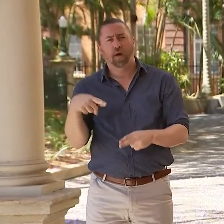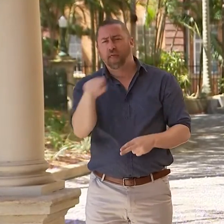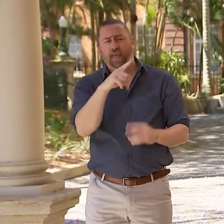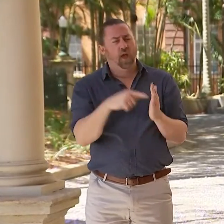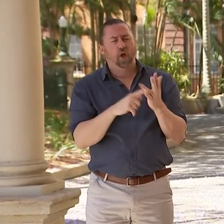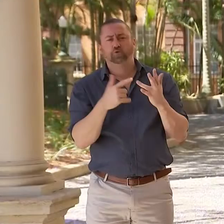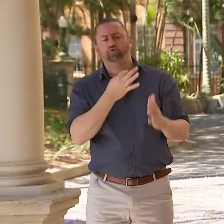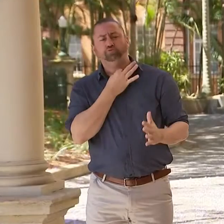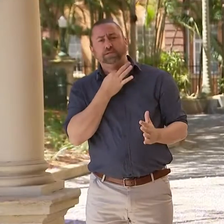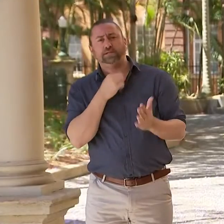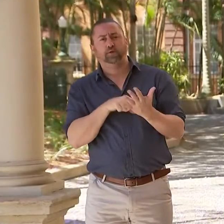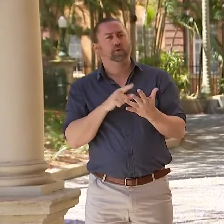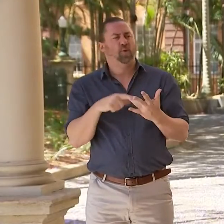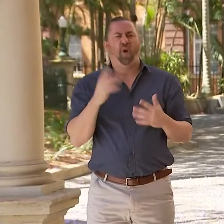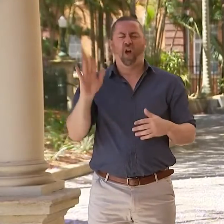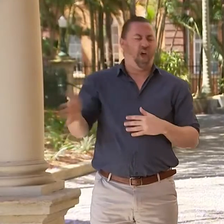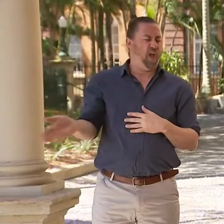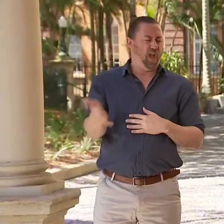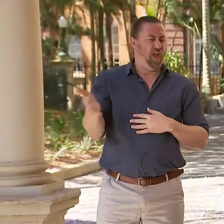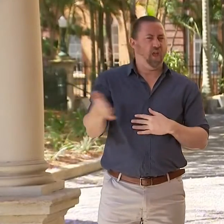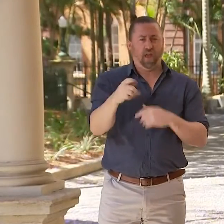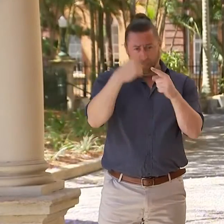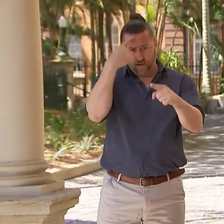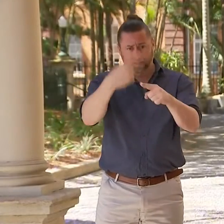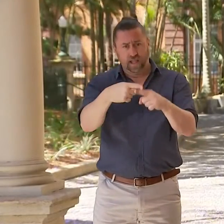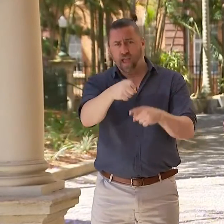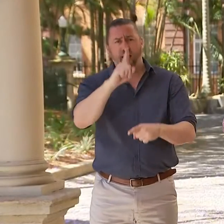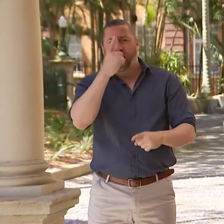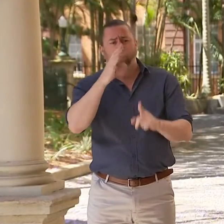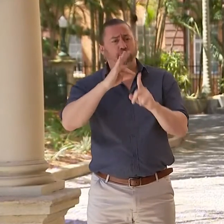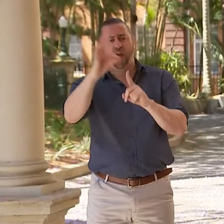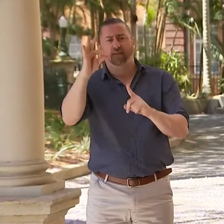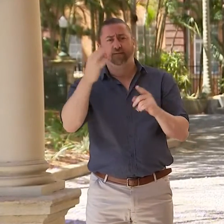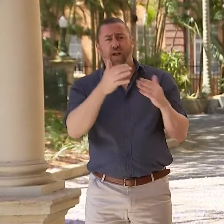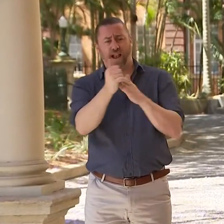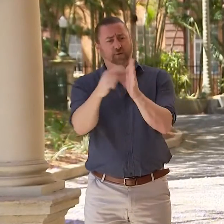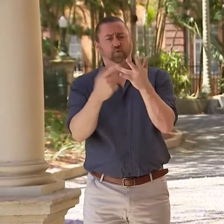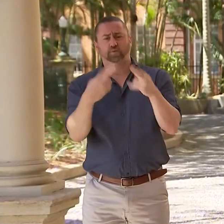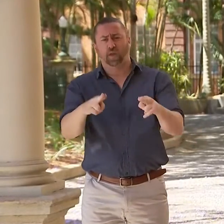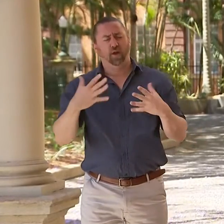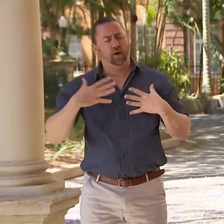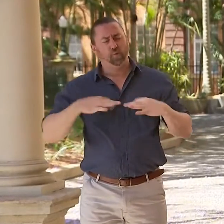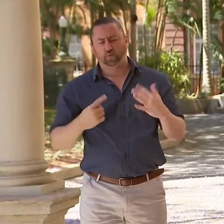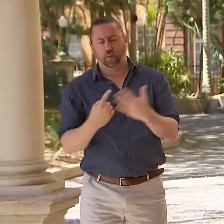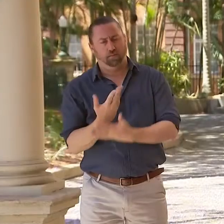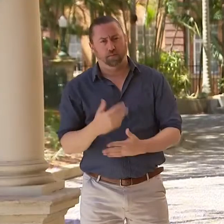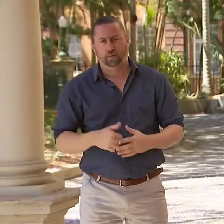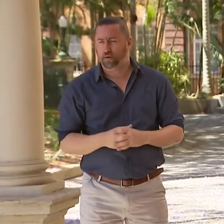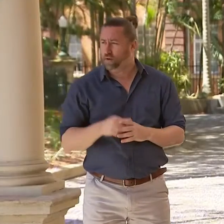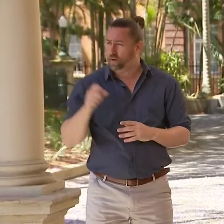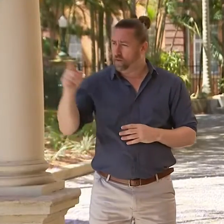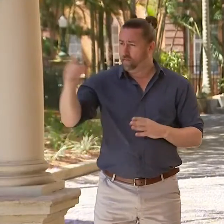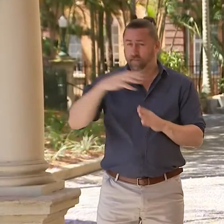settings. So that's why we do need to have those restrictions continue for a bit longer.